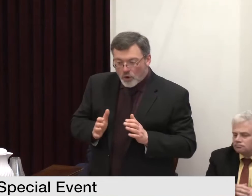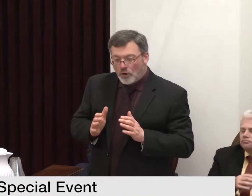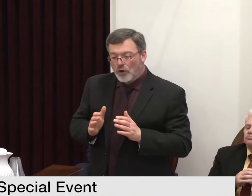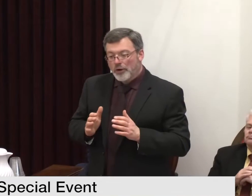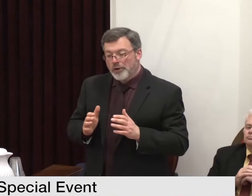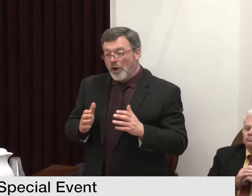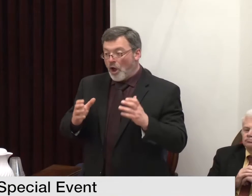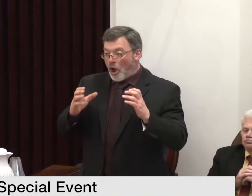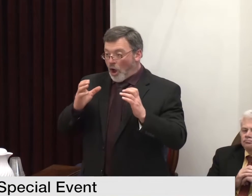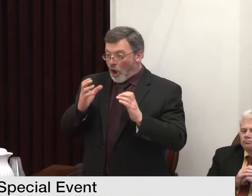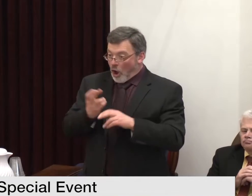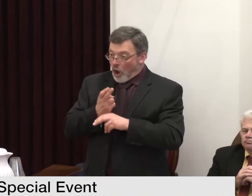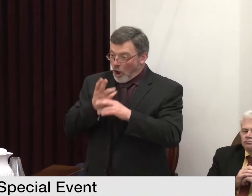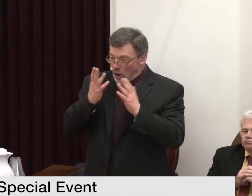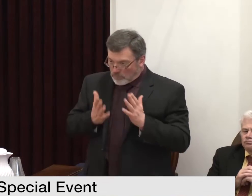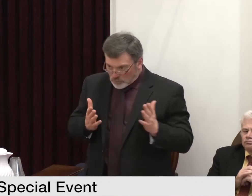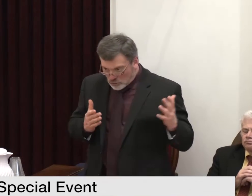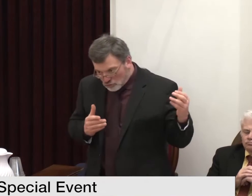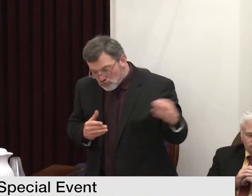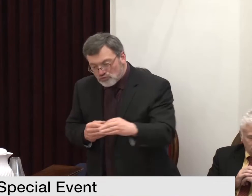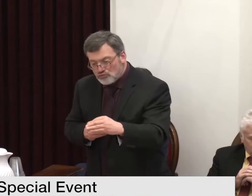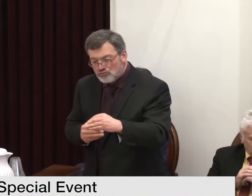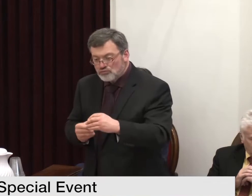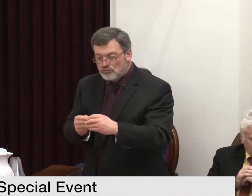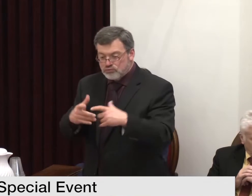My budget also includes